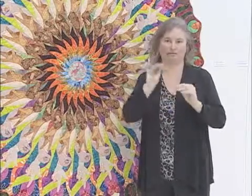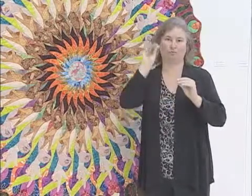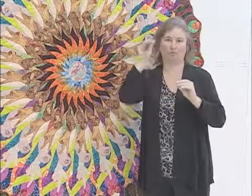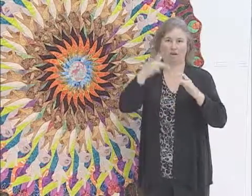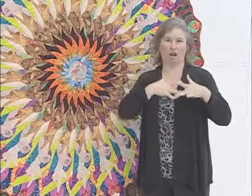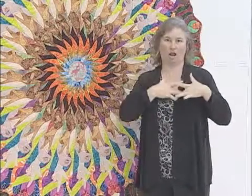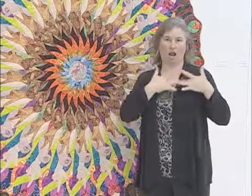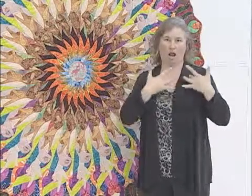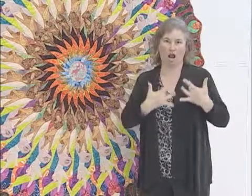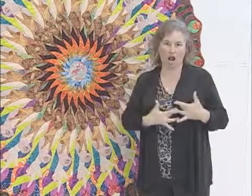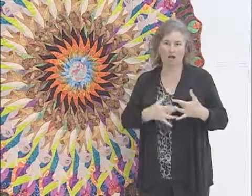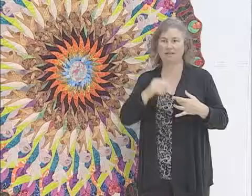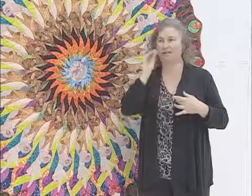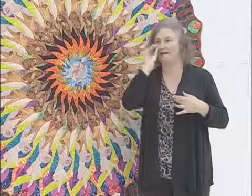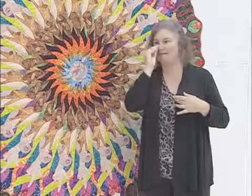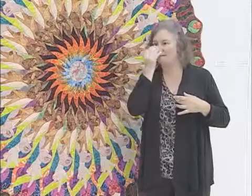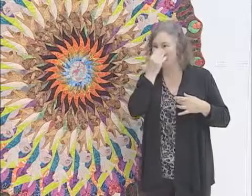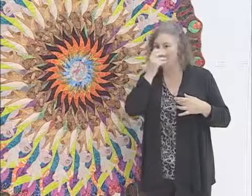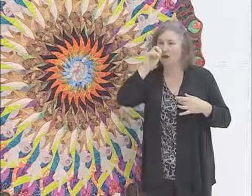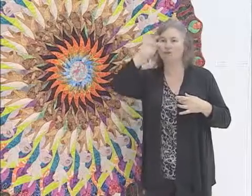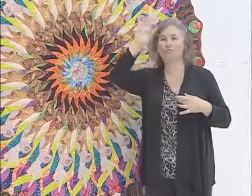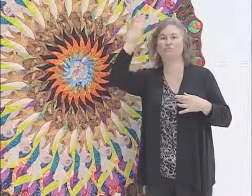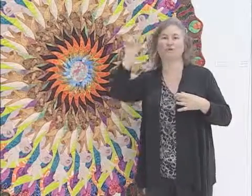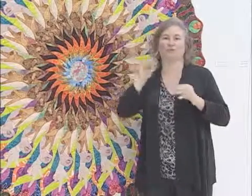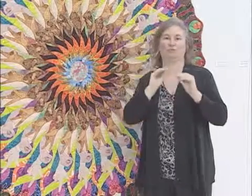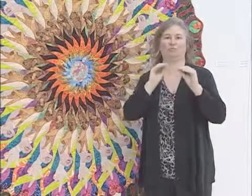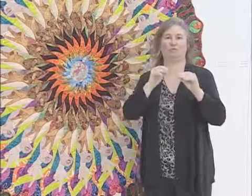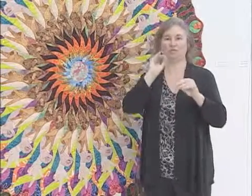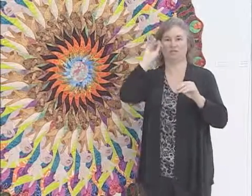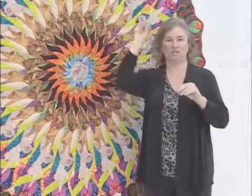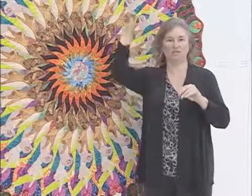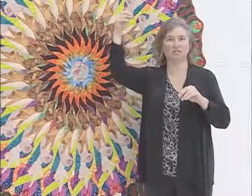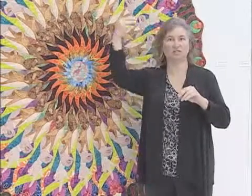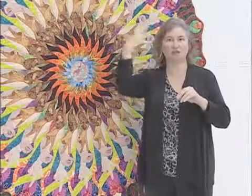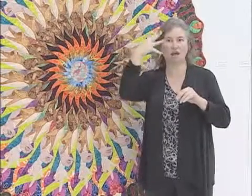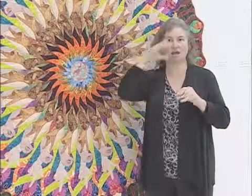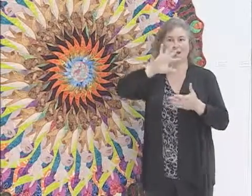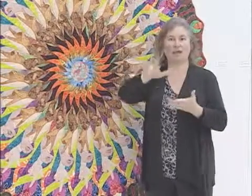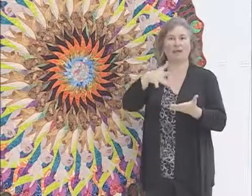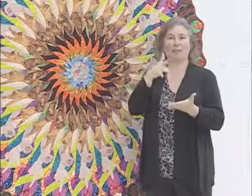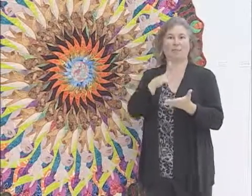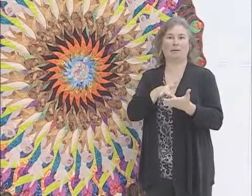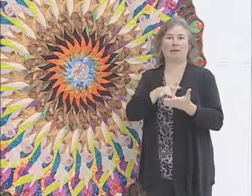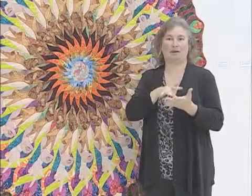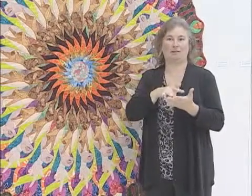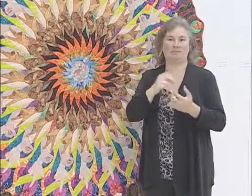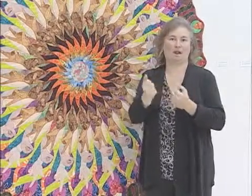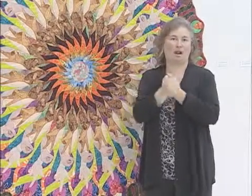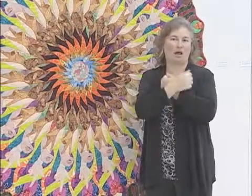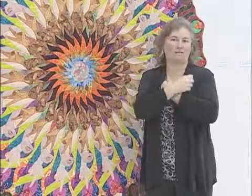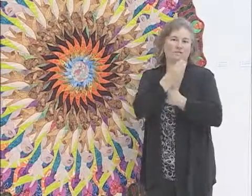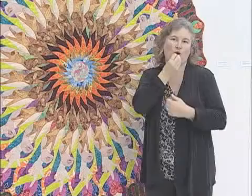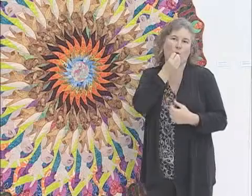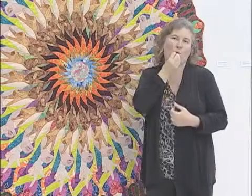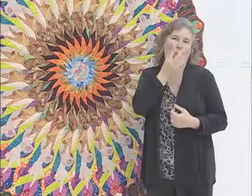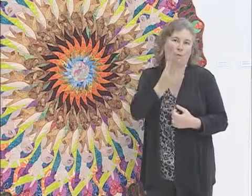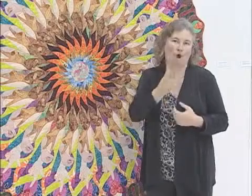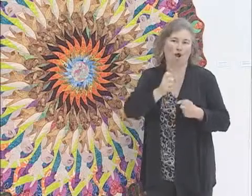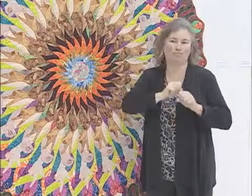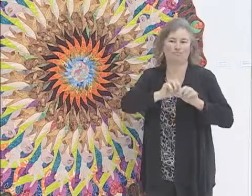alternating L-O-V-E, the letters, and at the end having hearts and flowers. In the center of the quilt is the sun,